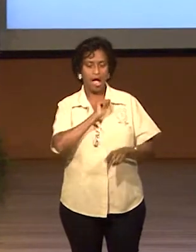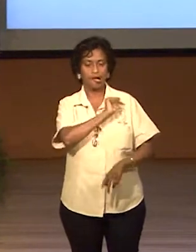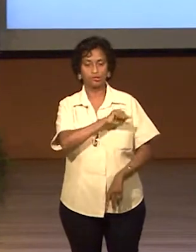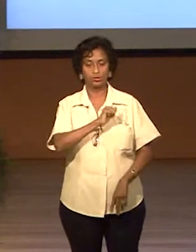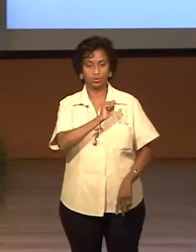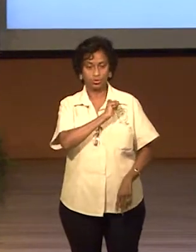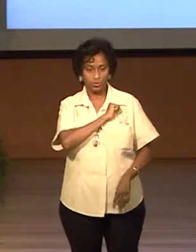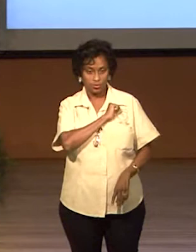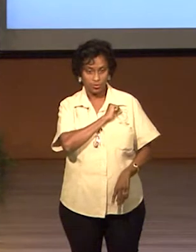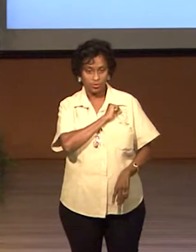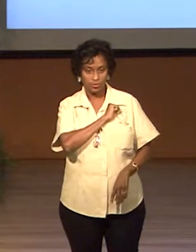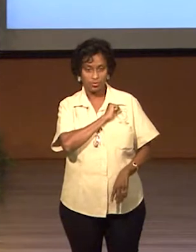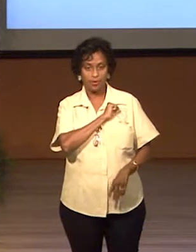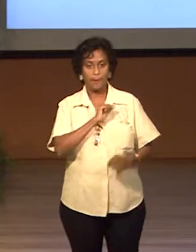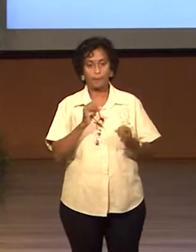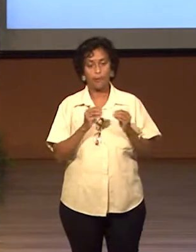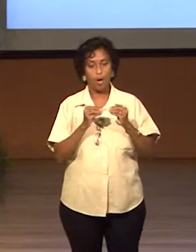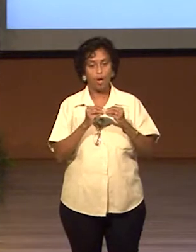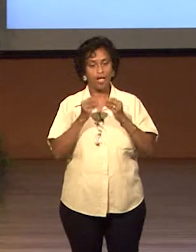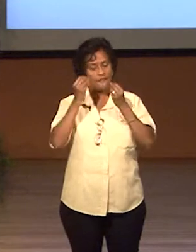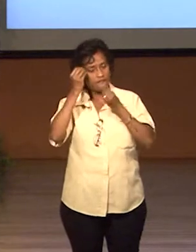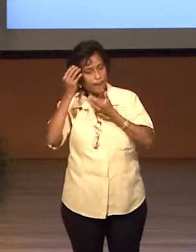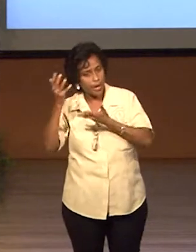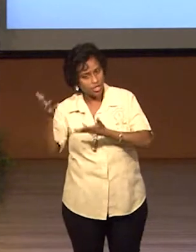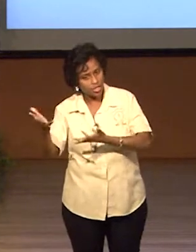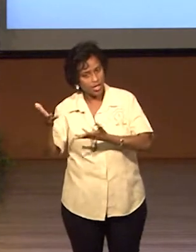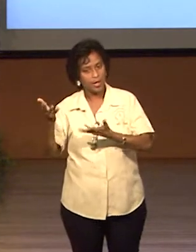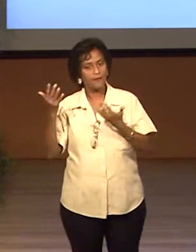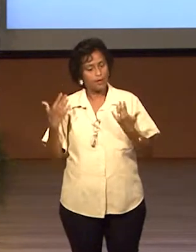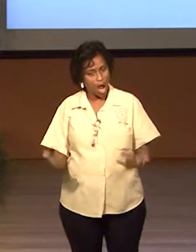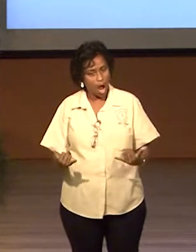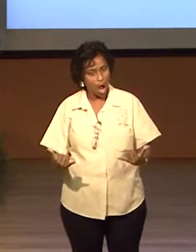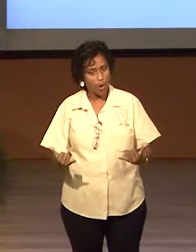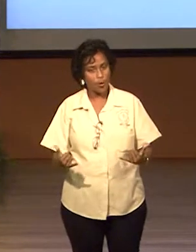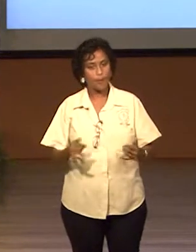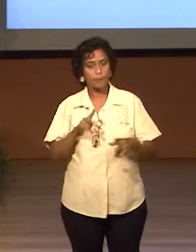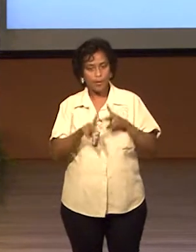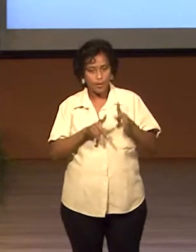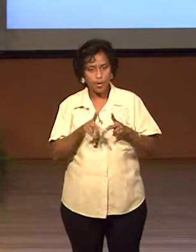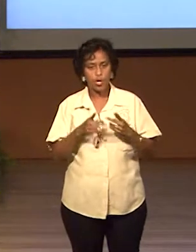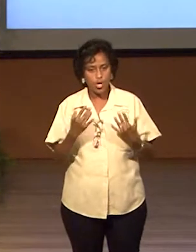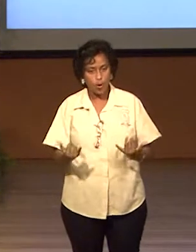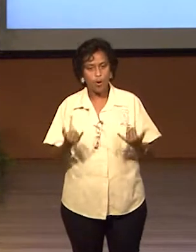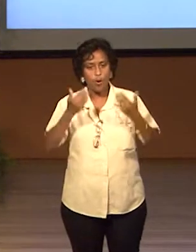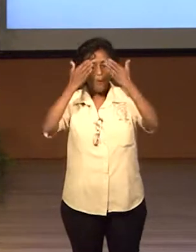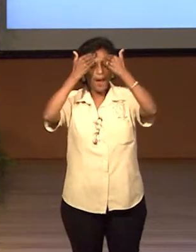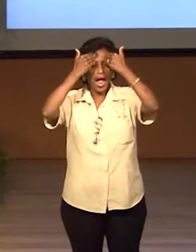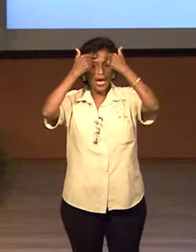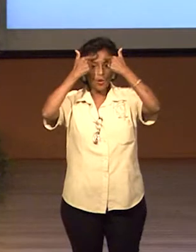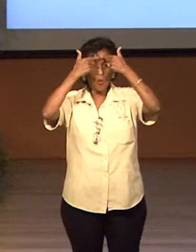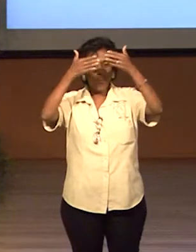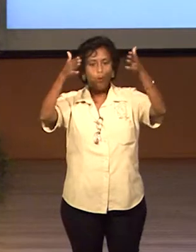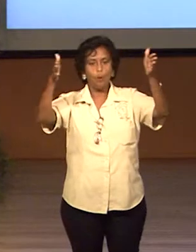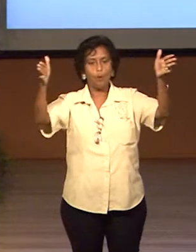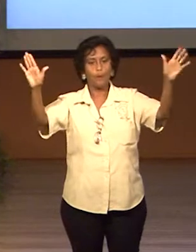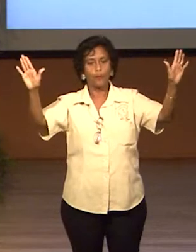more information being available, people now being a little more willing to talk about some